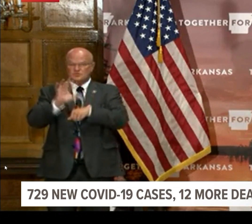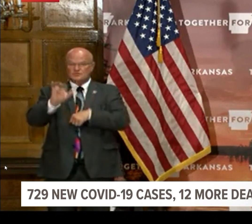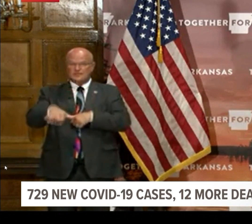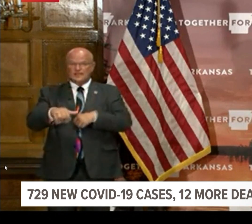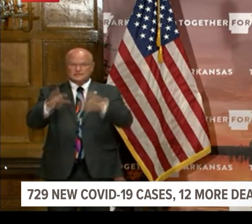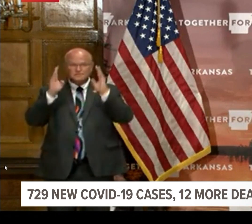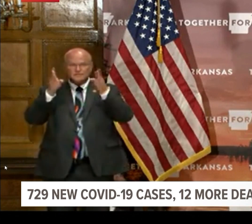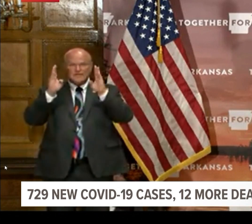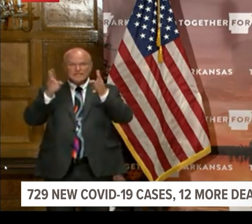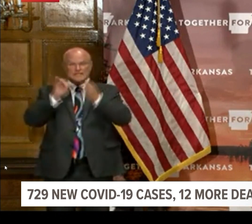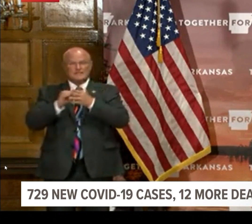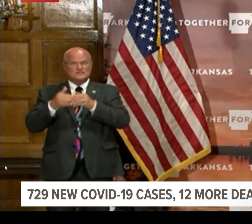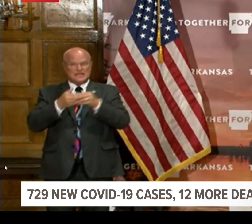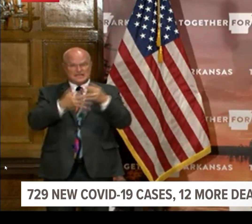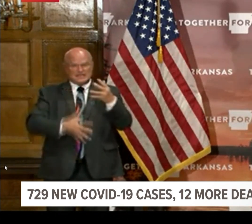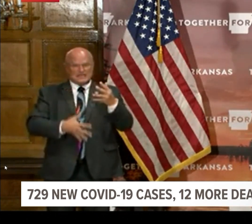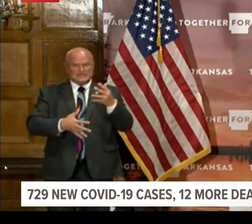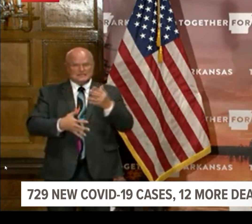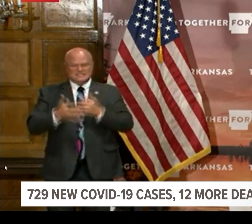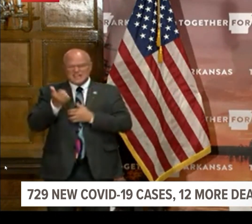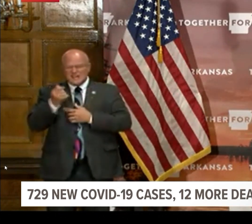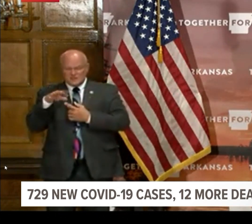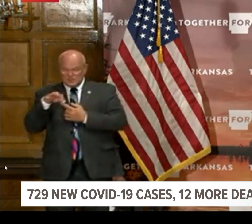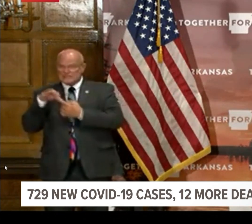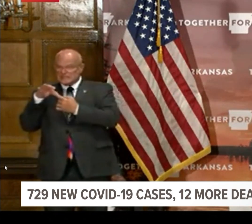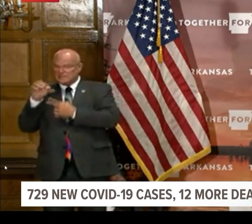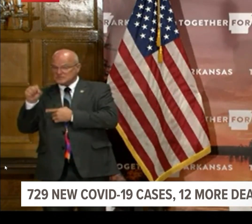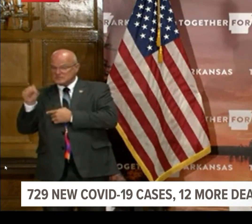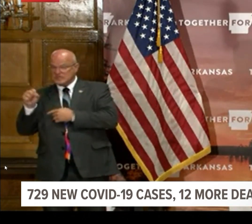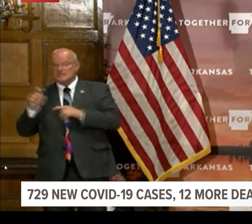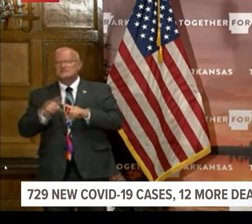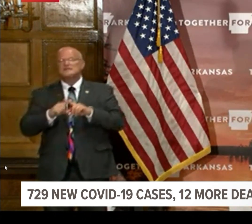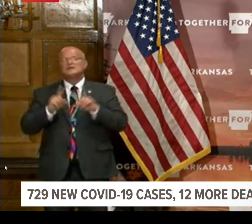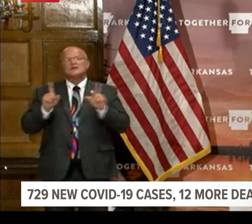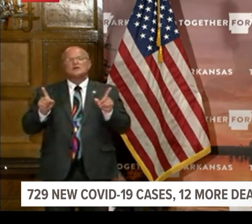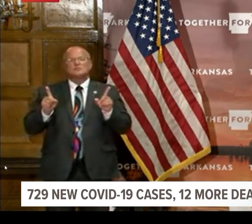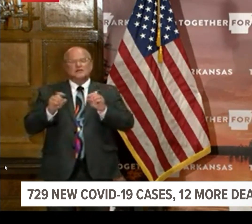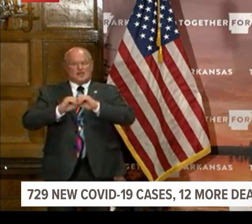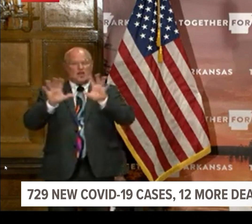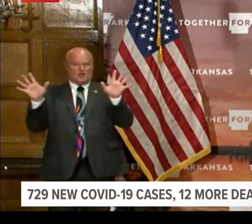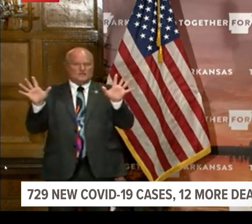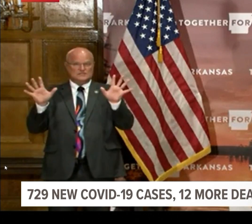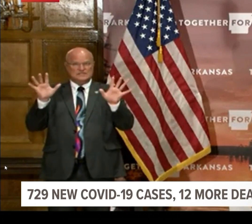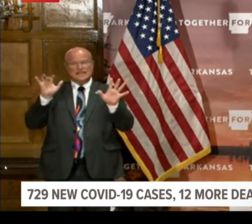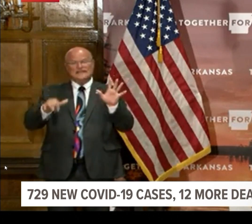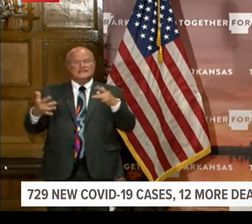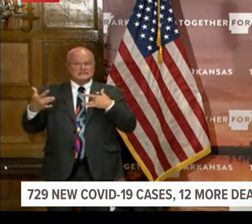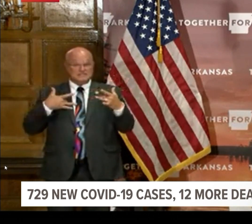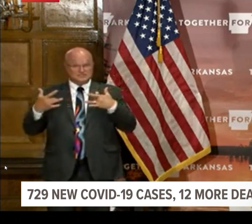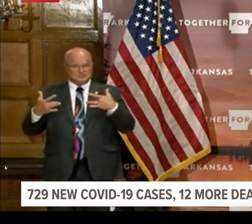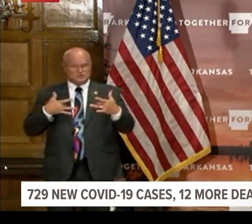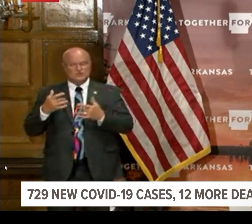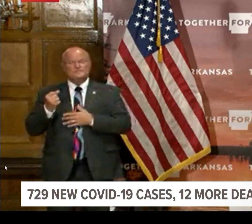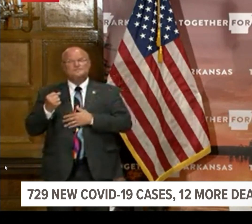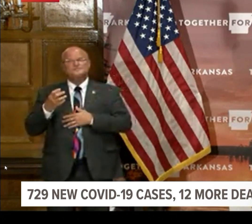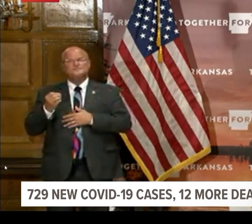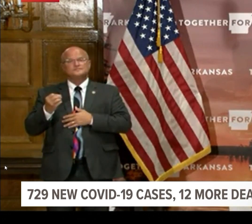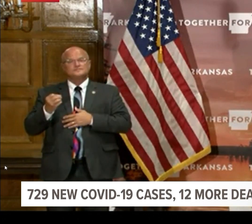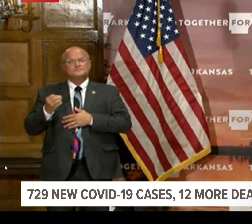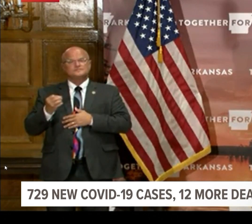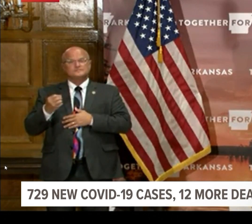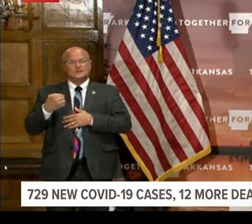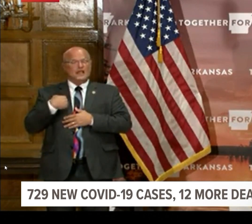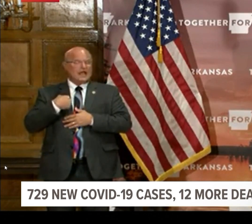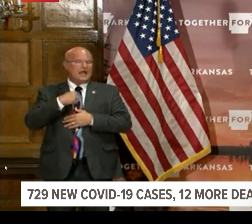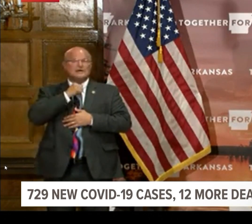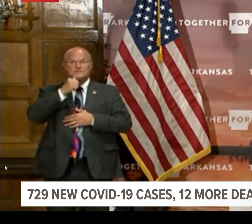paying attention to those guidelines. There's a few exceptions, and obviously that's a concern. So I'm